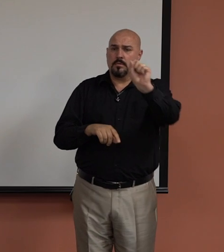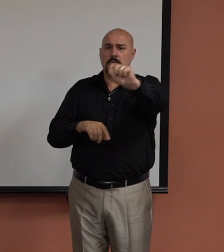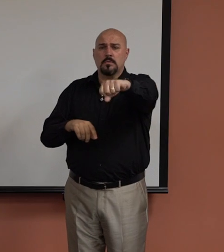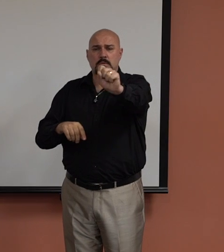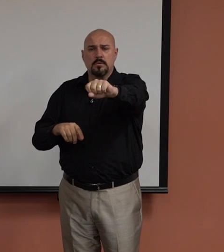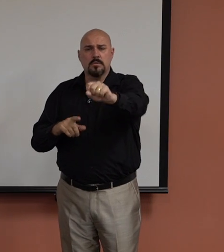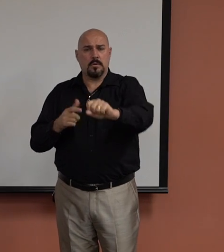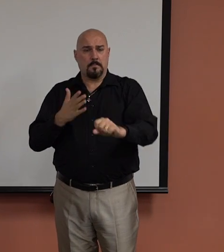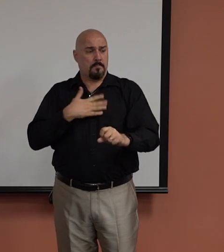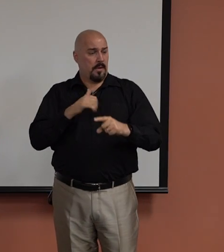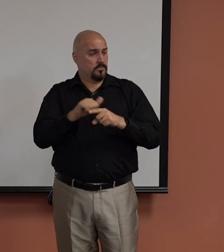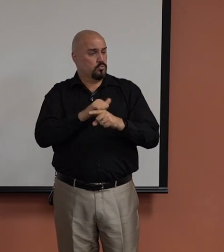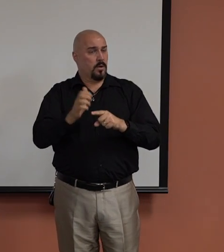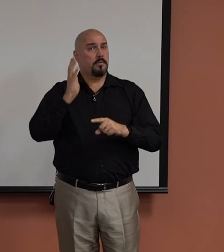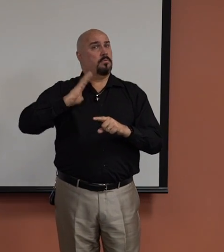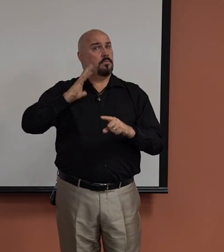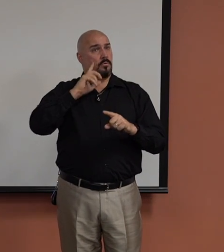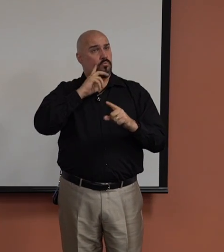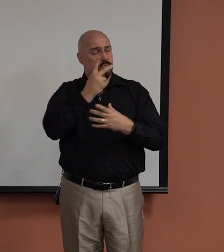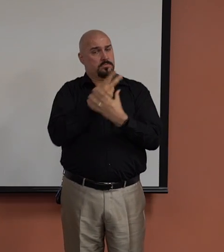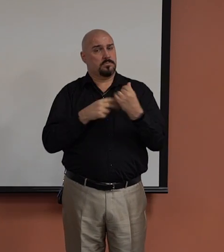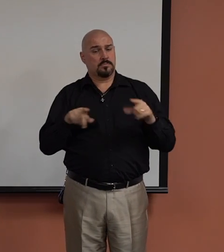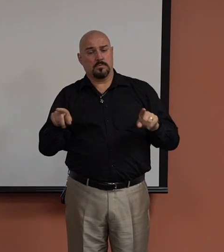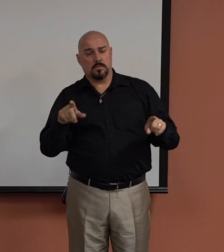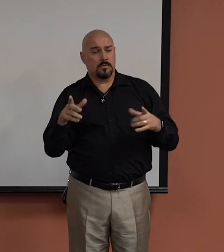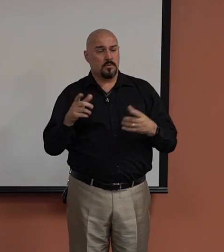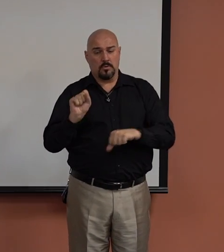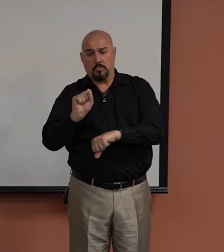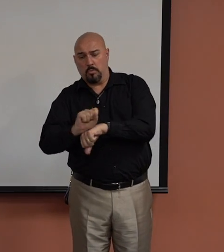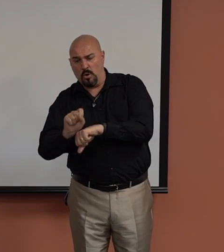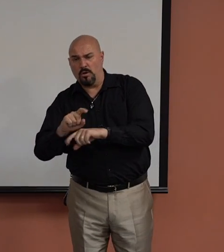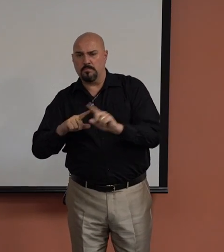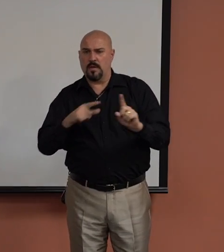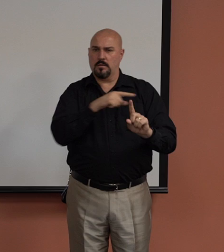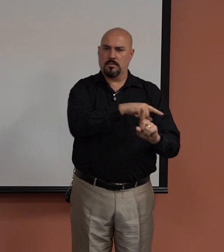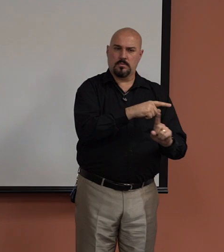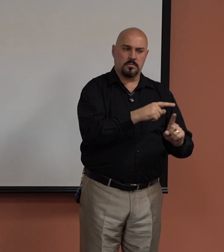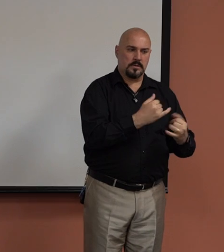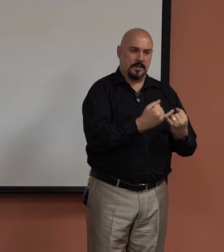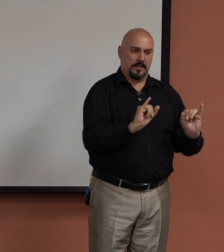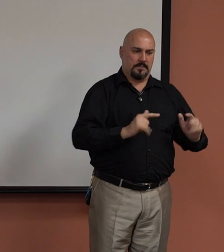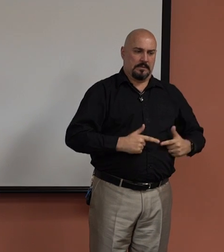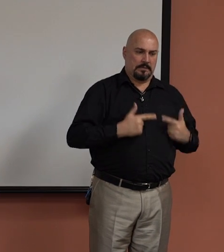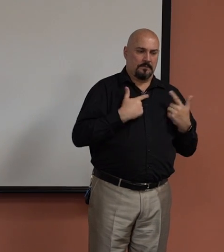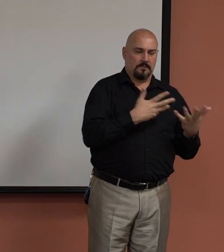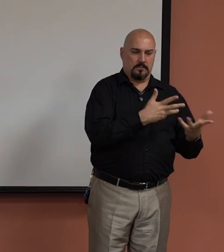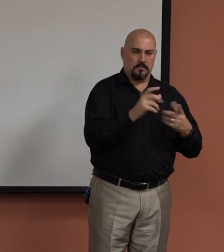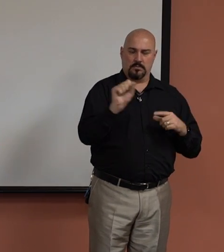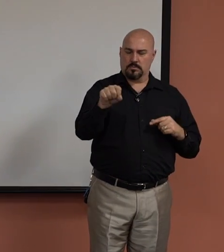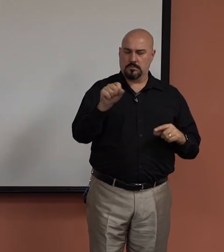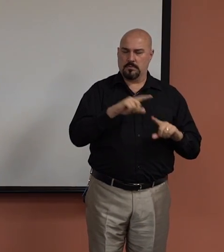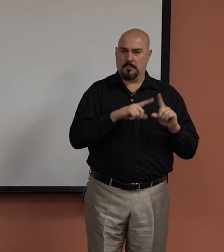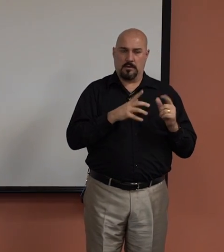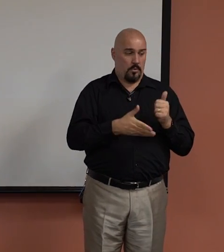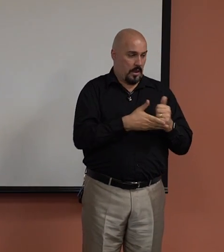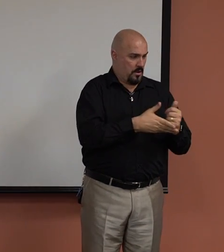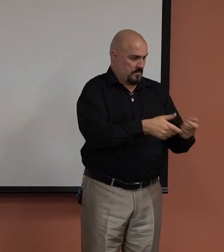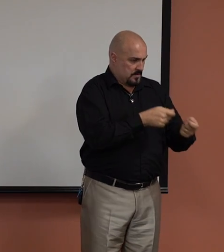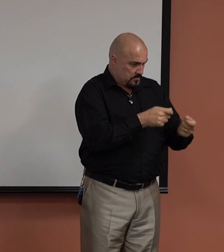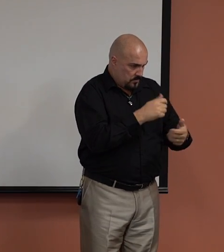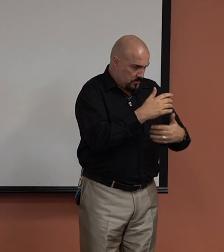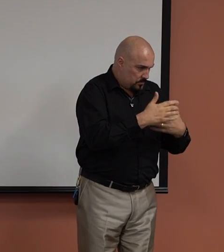get that foundation and having the person feel comfortable, and then maybe they would go later to a training center, or maybe